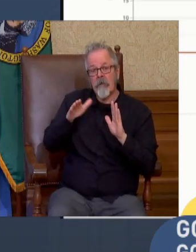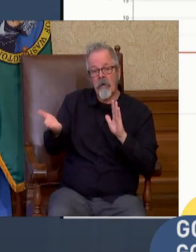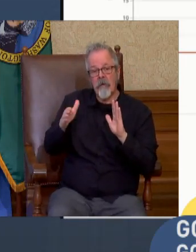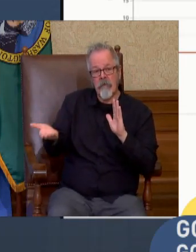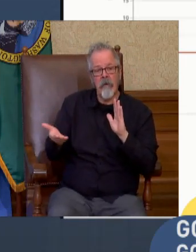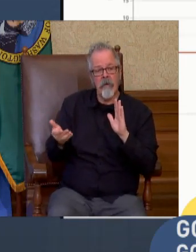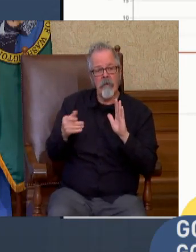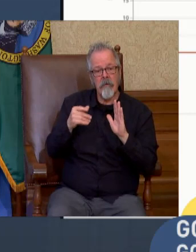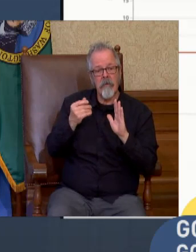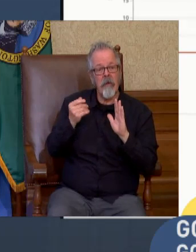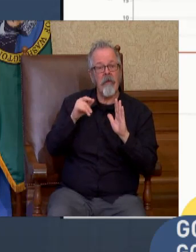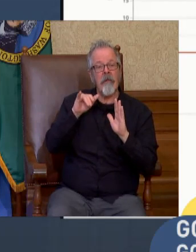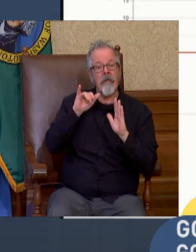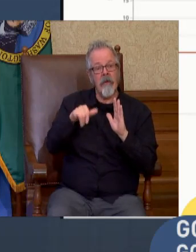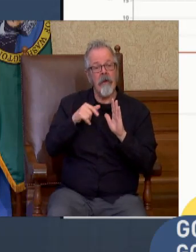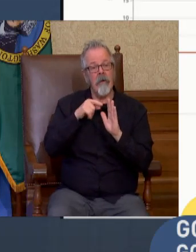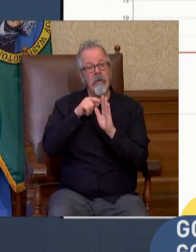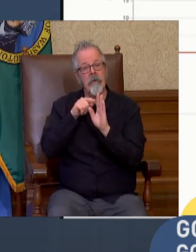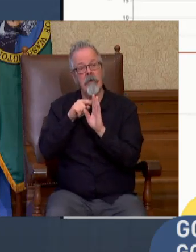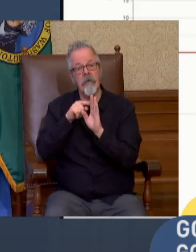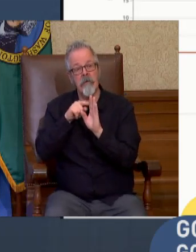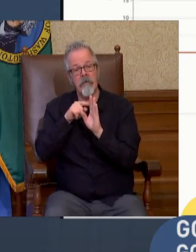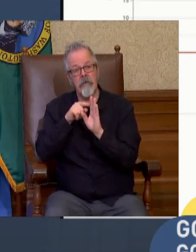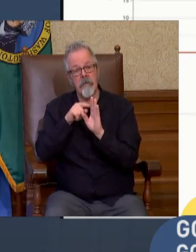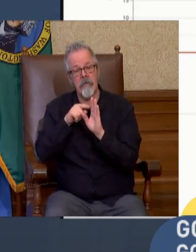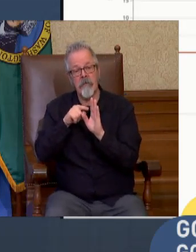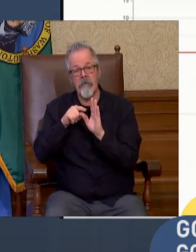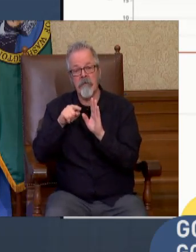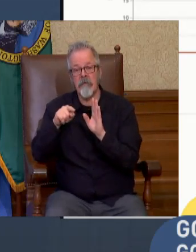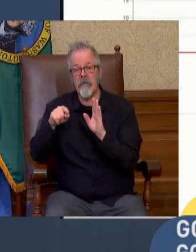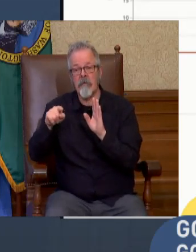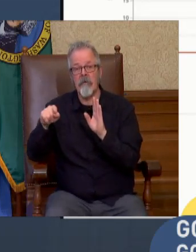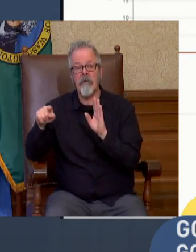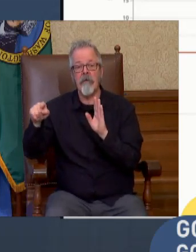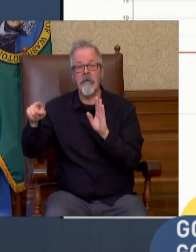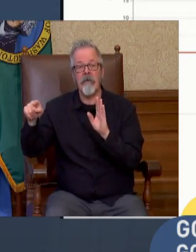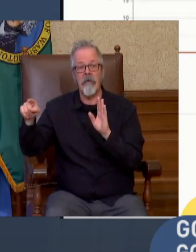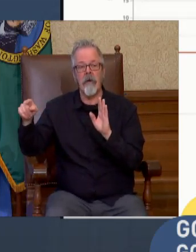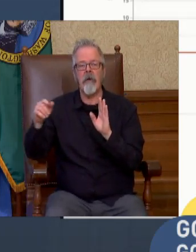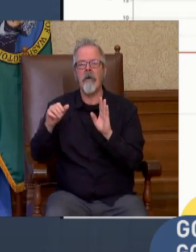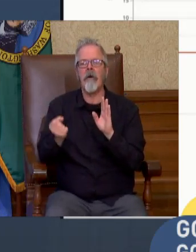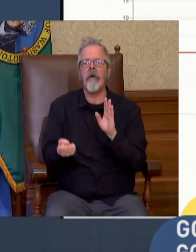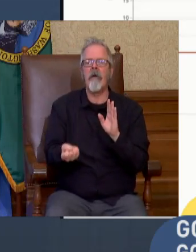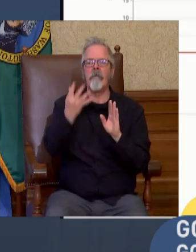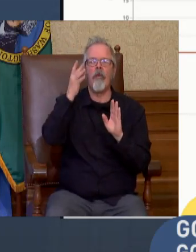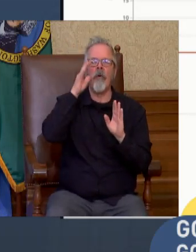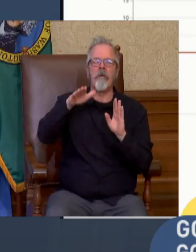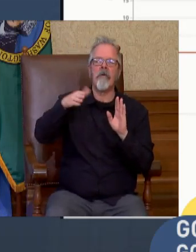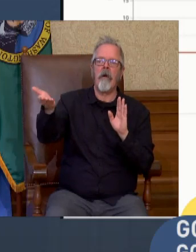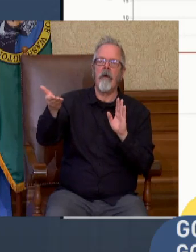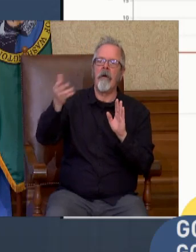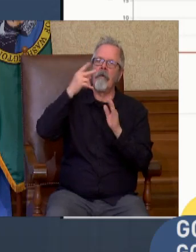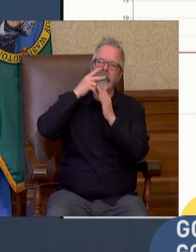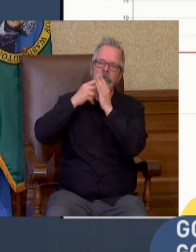moving forward. The little vertical dash line is where we are today in today's date, or close to it.